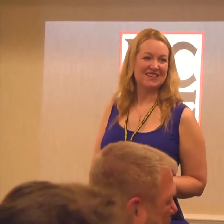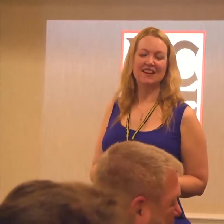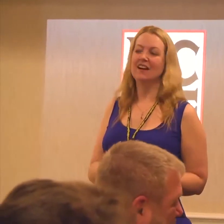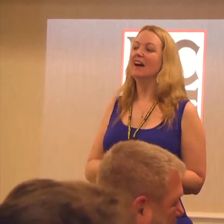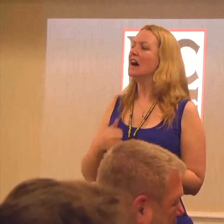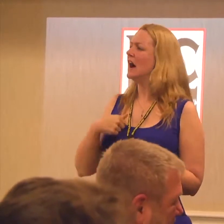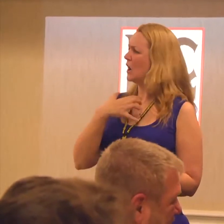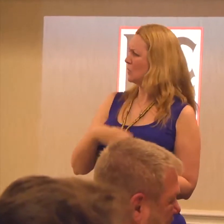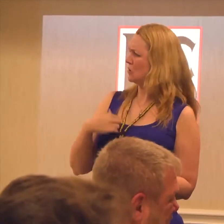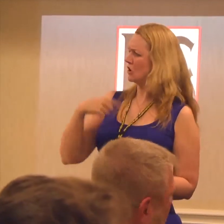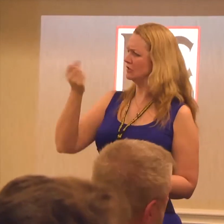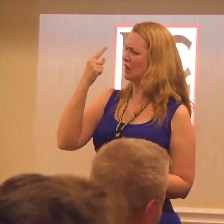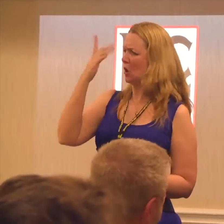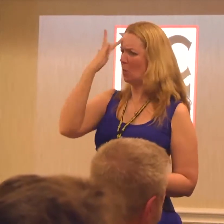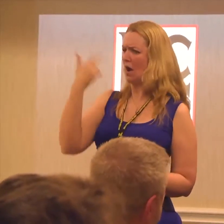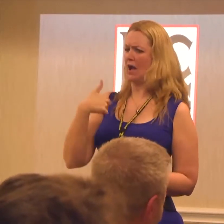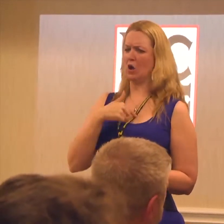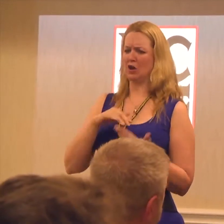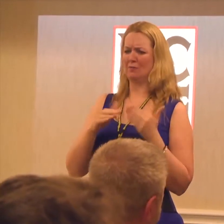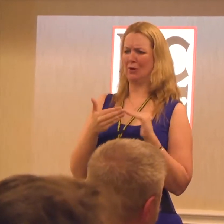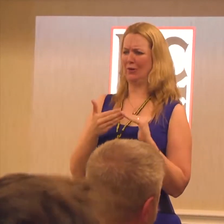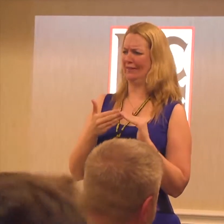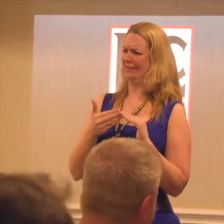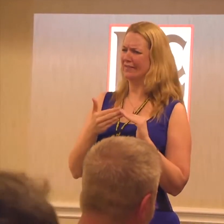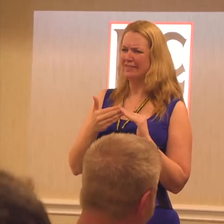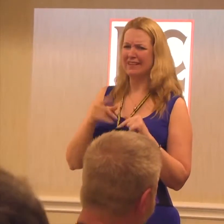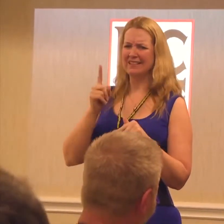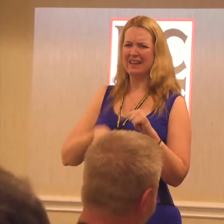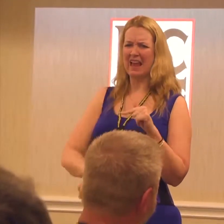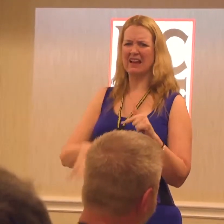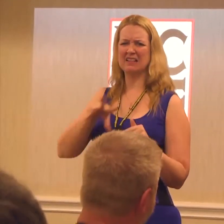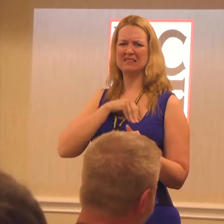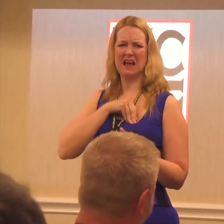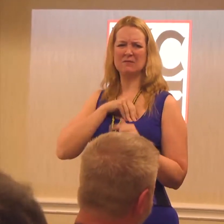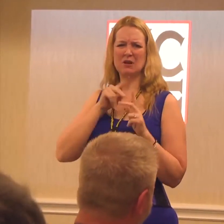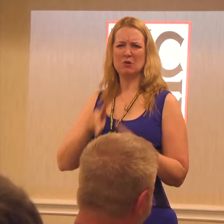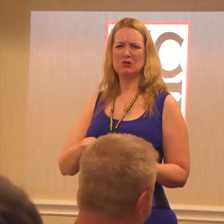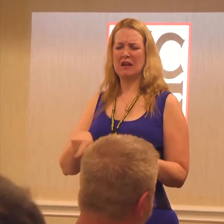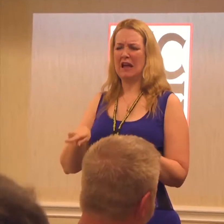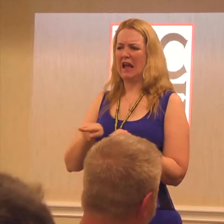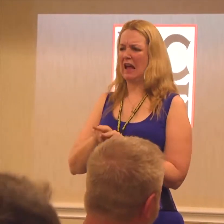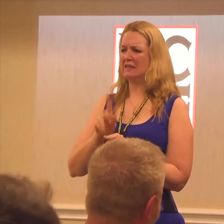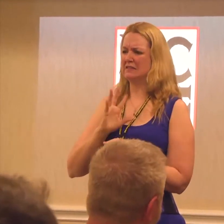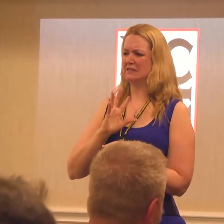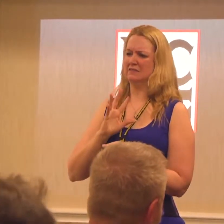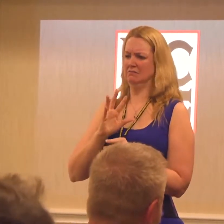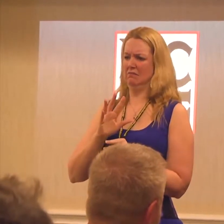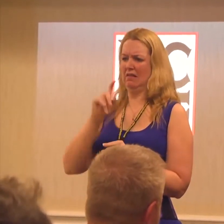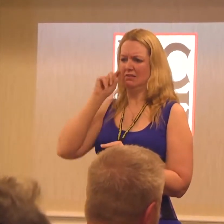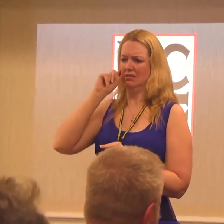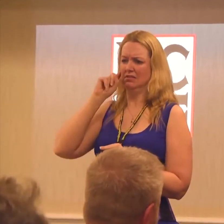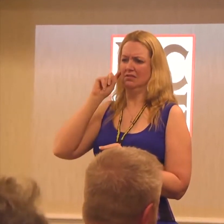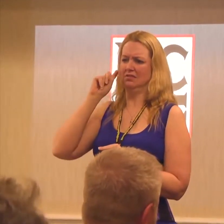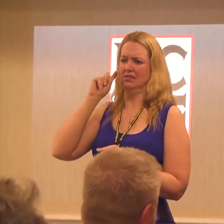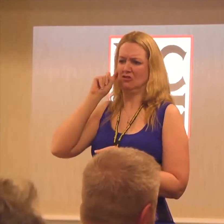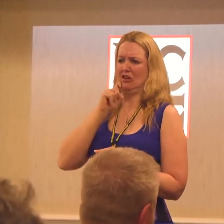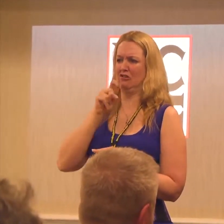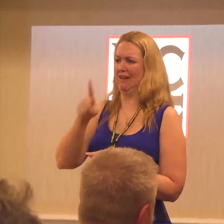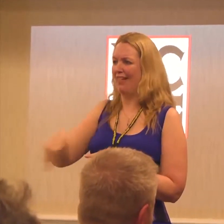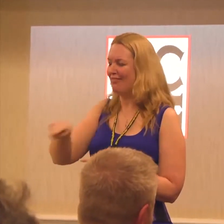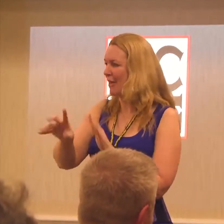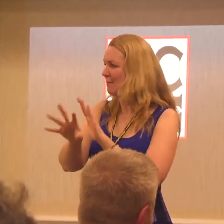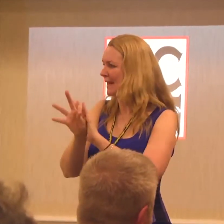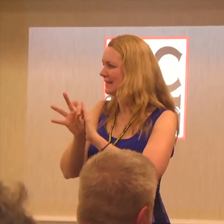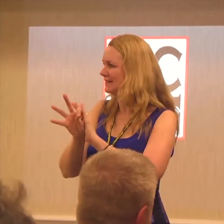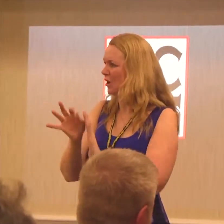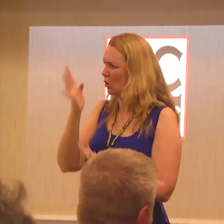I wish I could understand why our community has a hard time accepting people as a gender they chose. I fail to